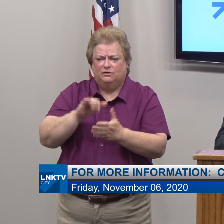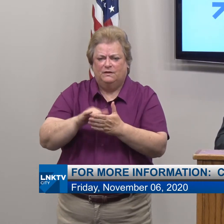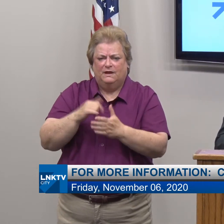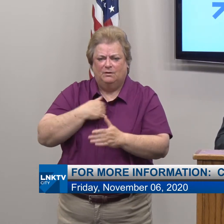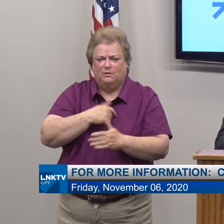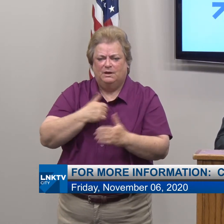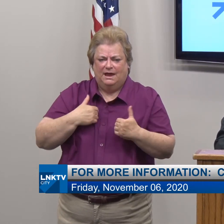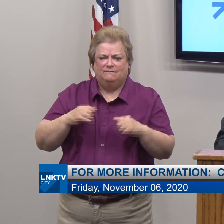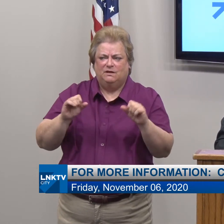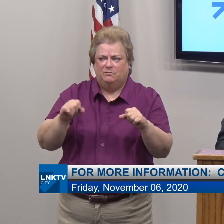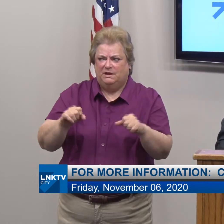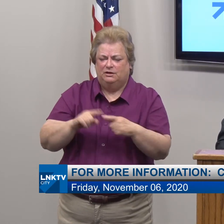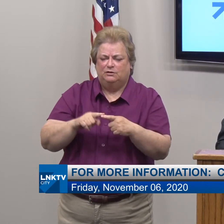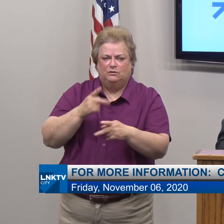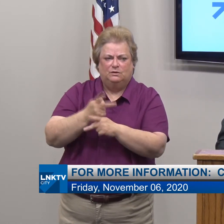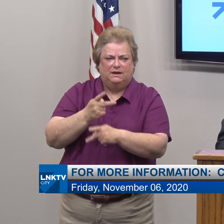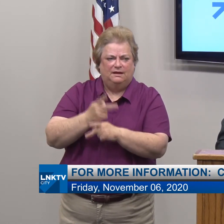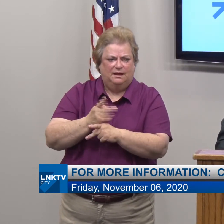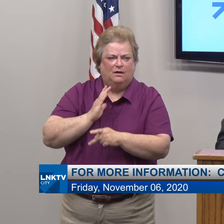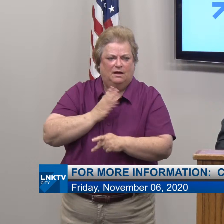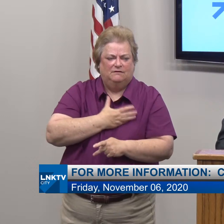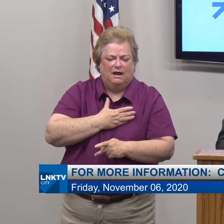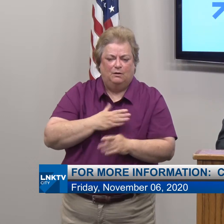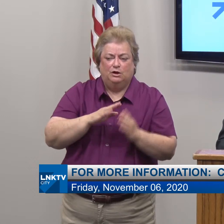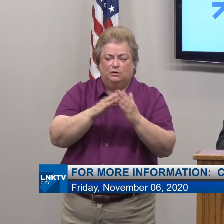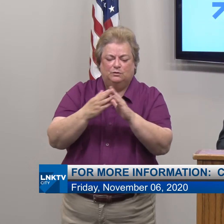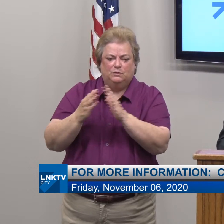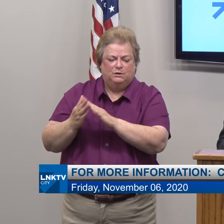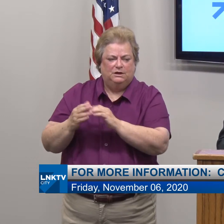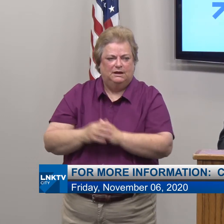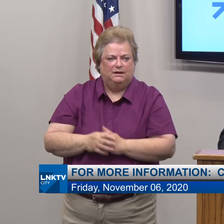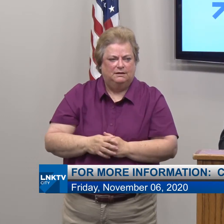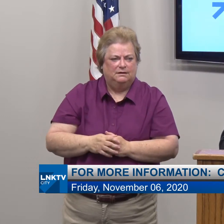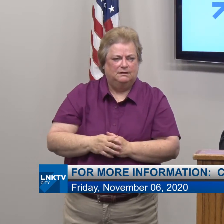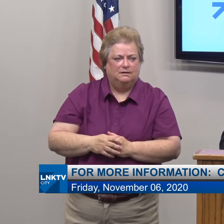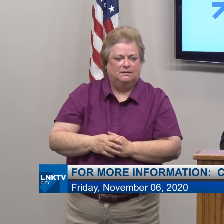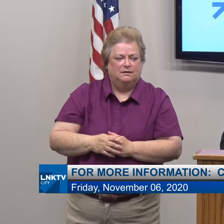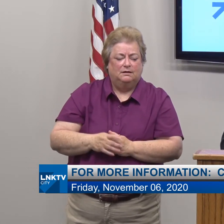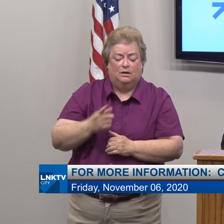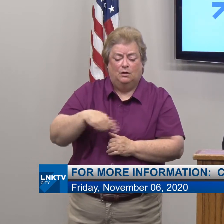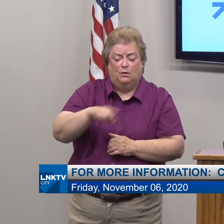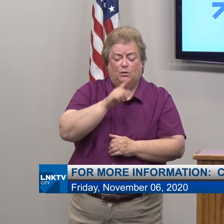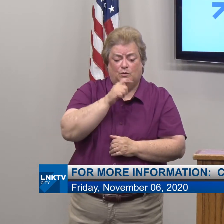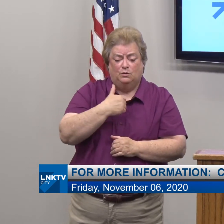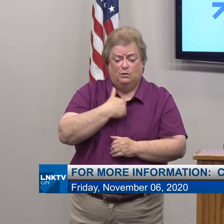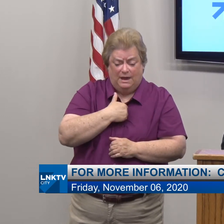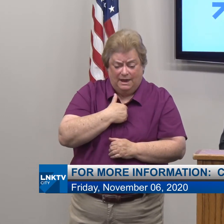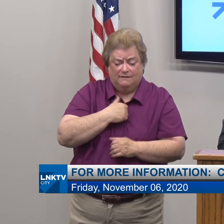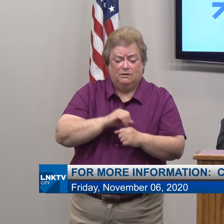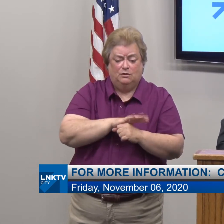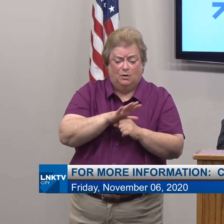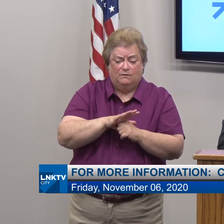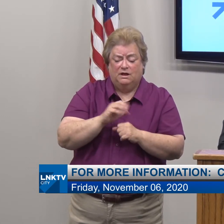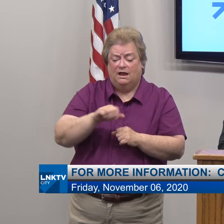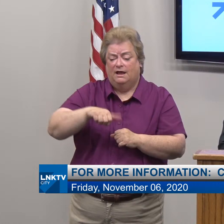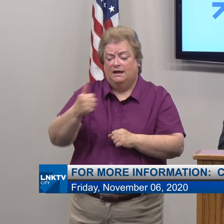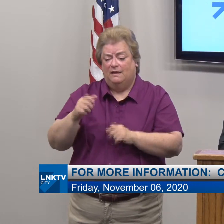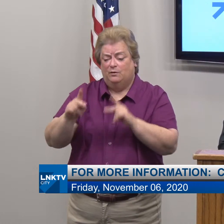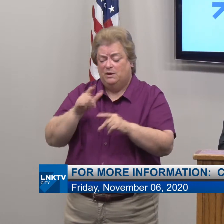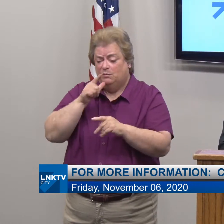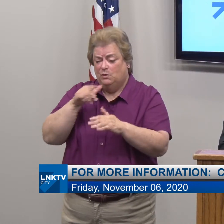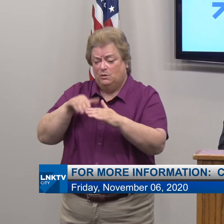ability to take care of our community, both those with the virus as well as anyone else who walks into